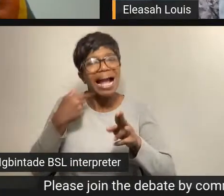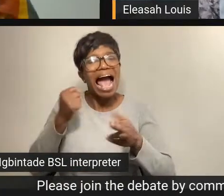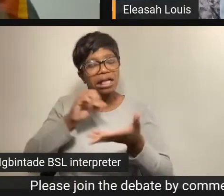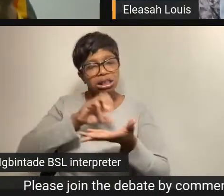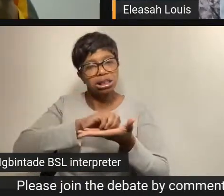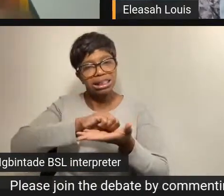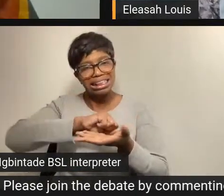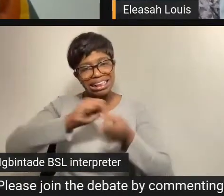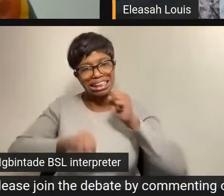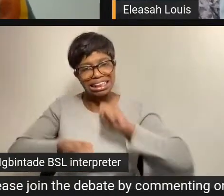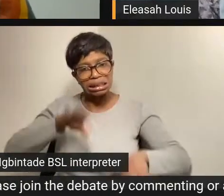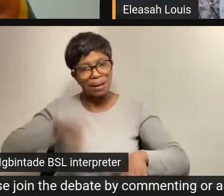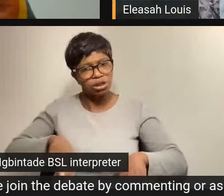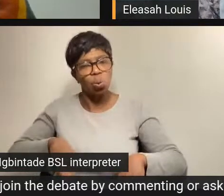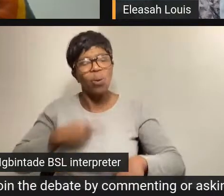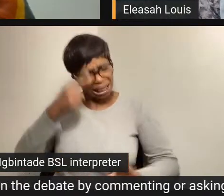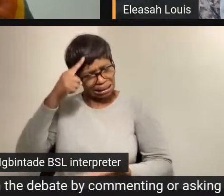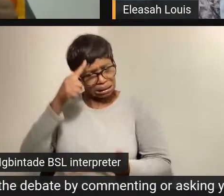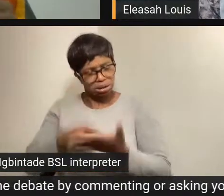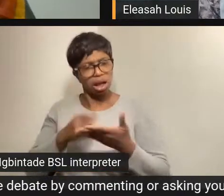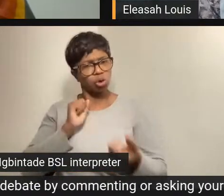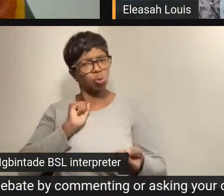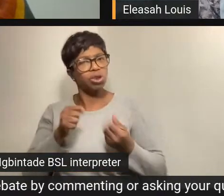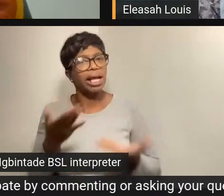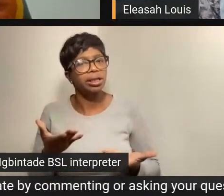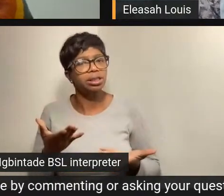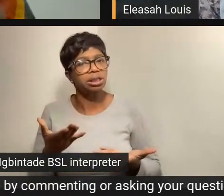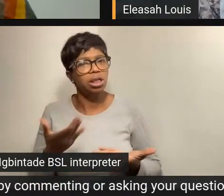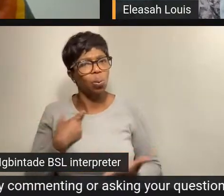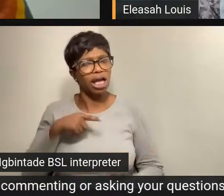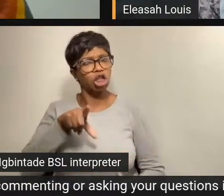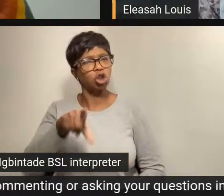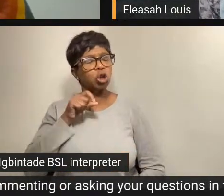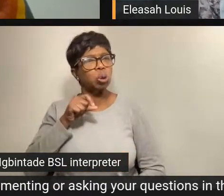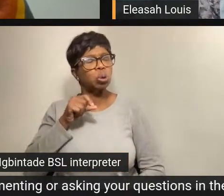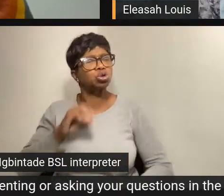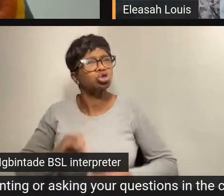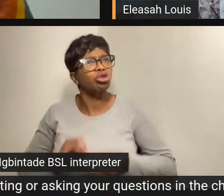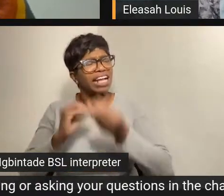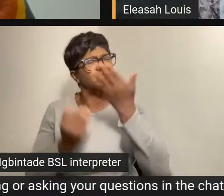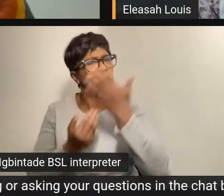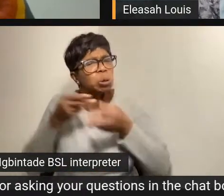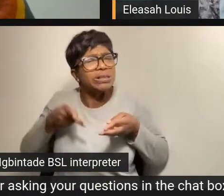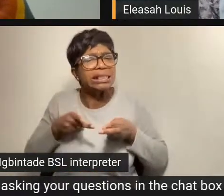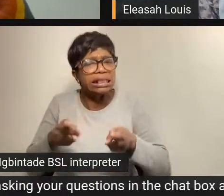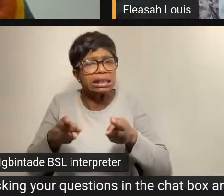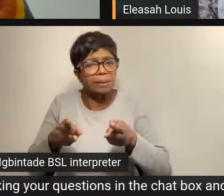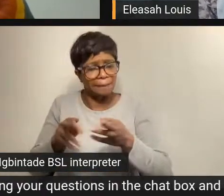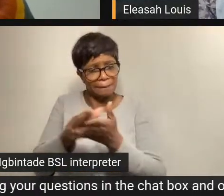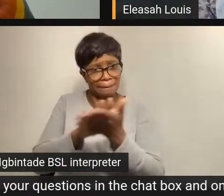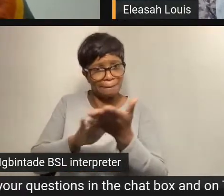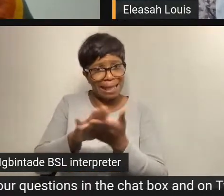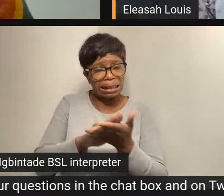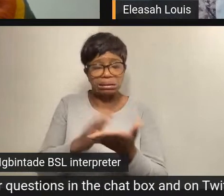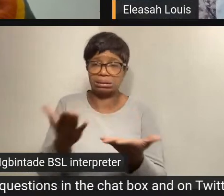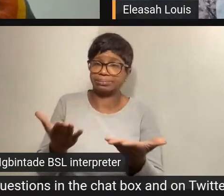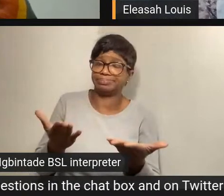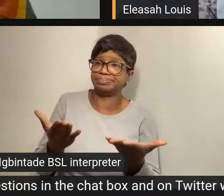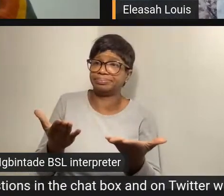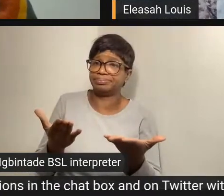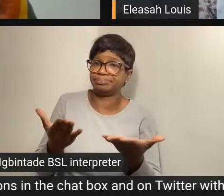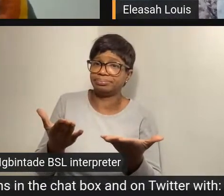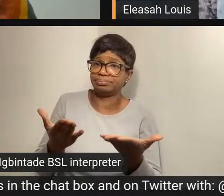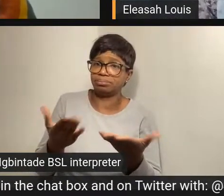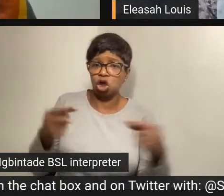can choose to change that. We can choose to come up with a system that means that there can